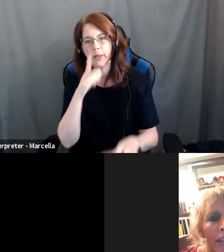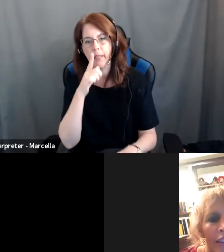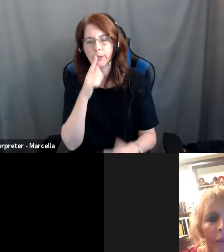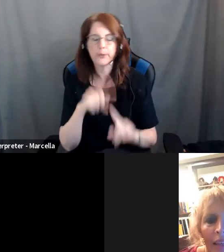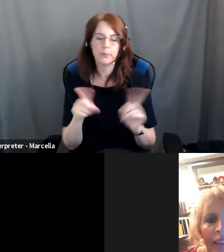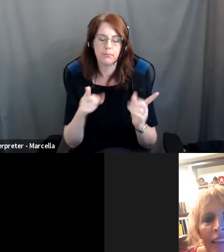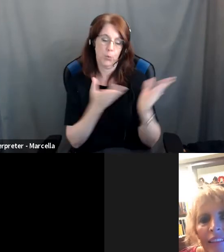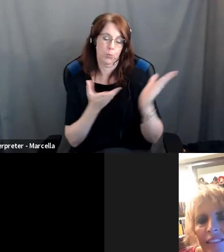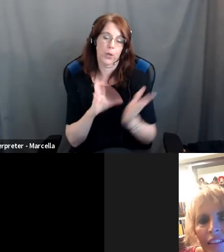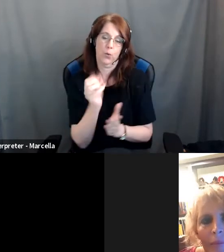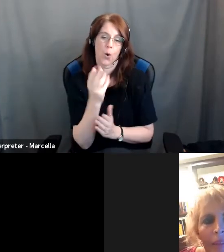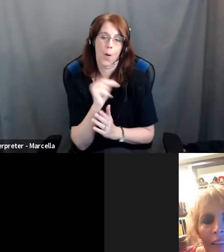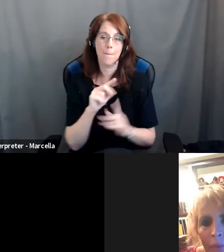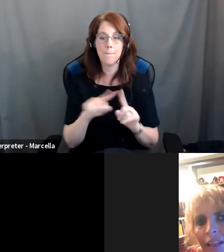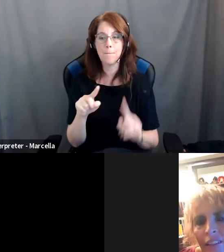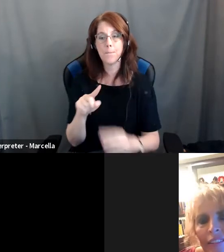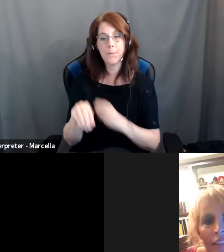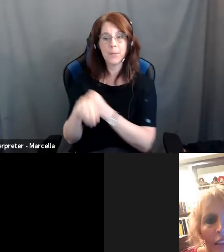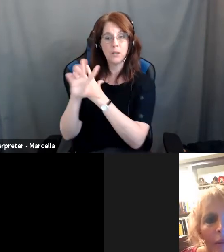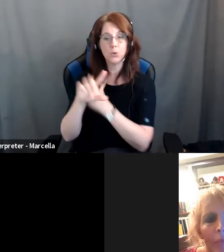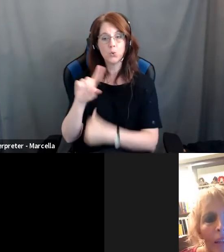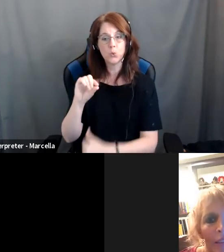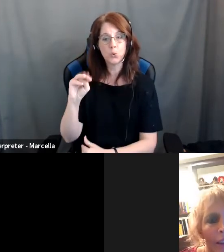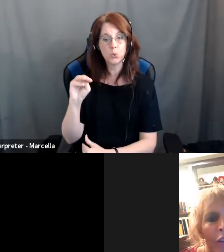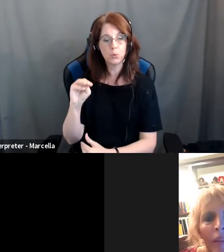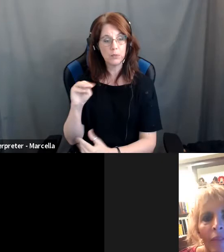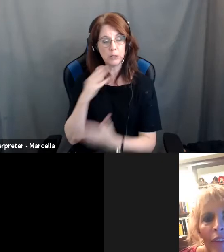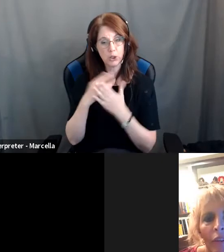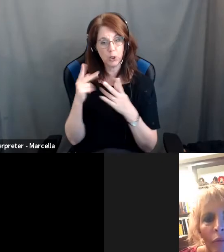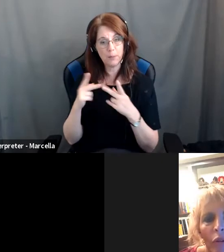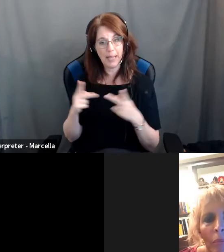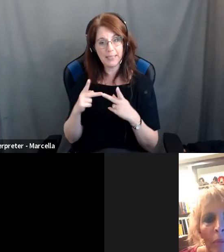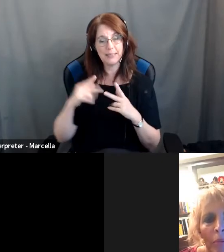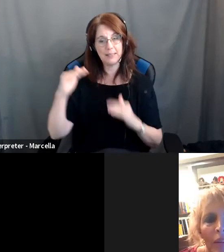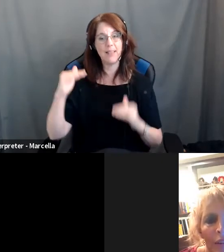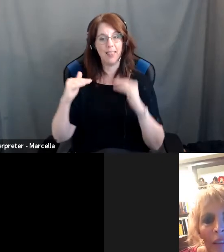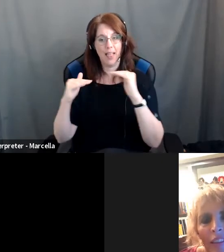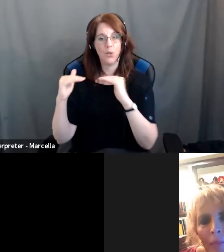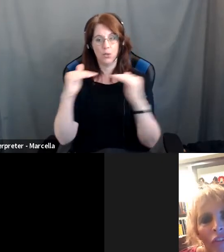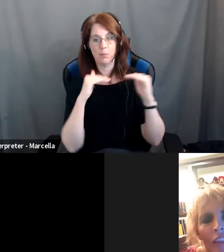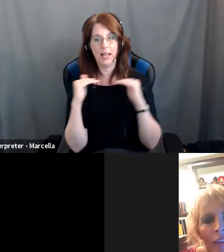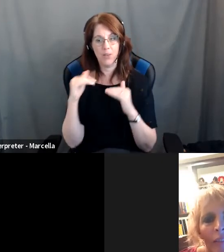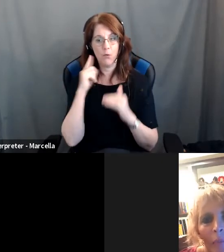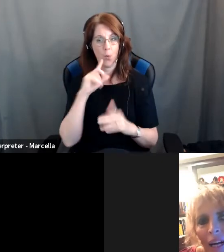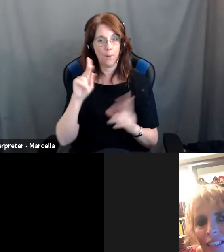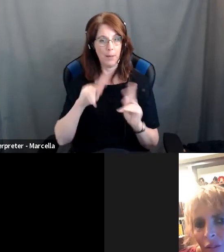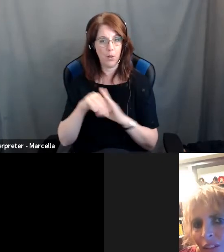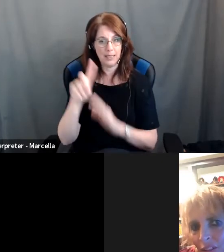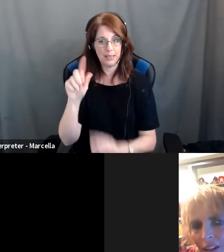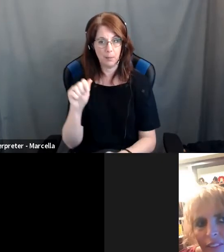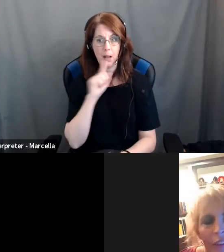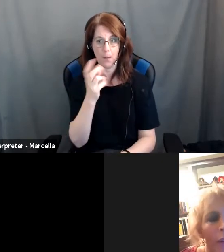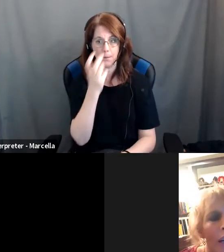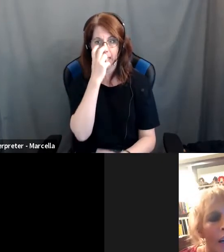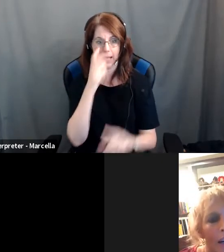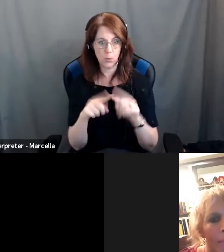know, Zoom has had its place. It's leveled the playing field for people with disabilities, especially blind who can't